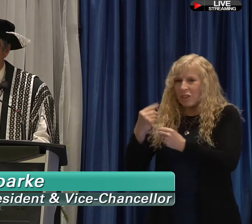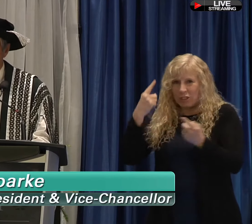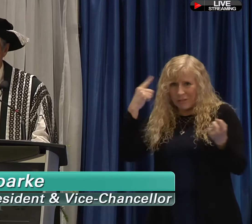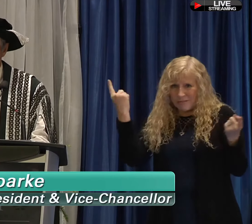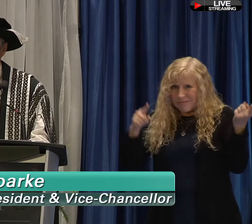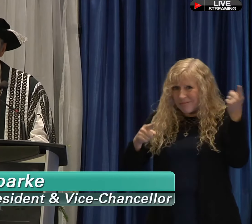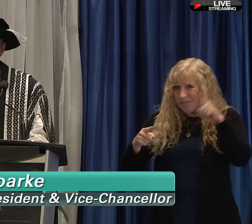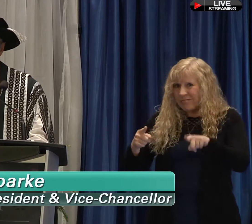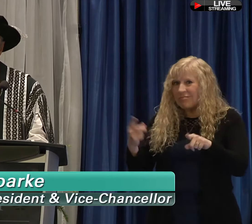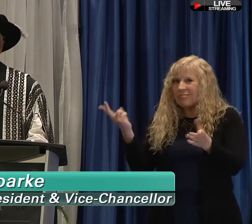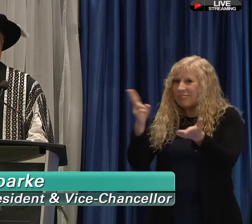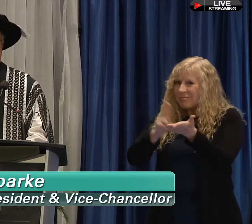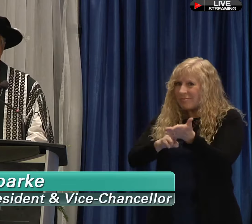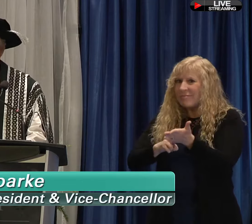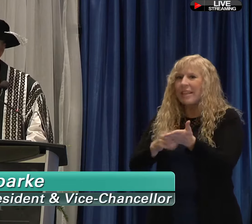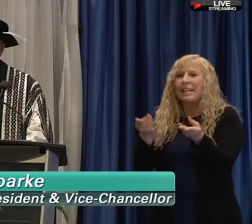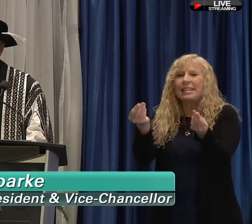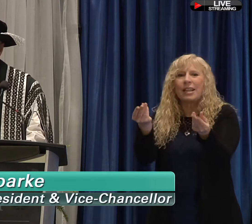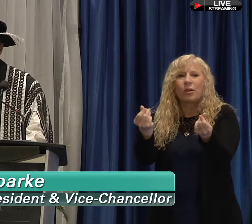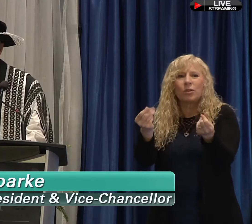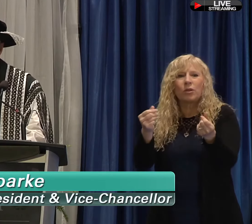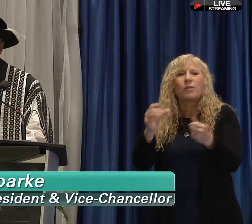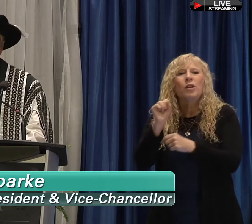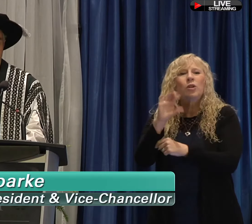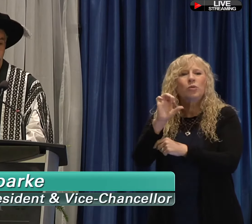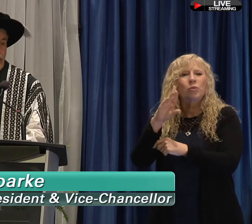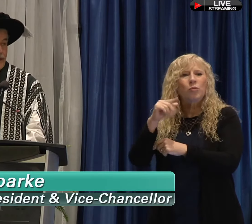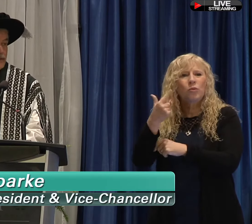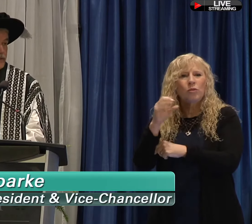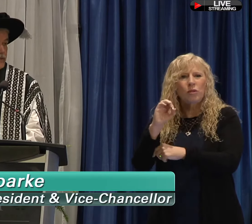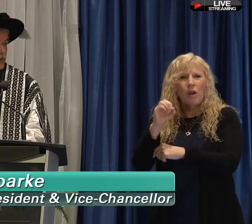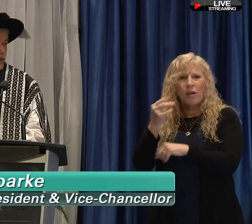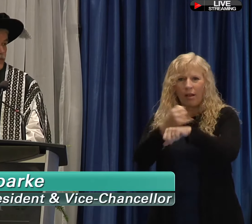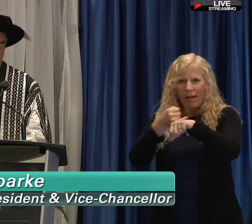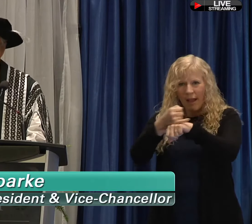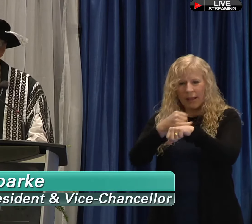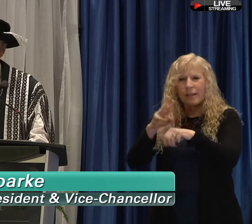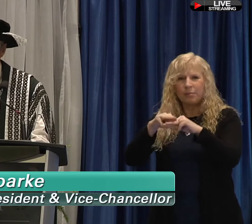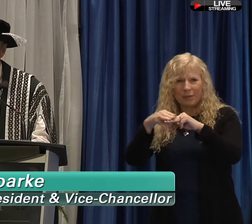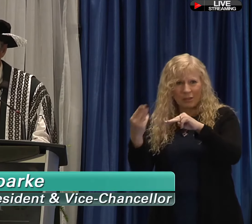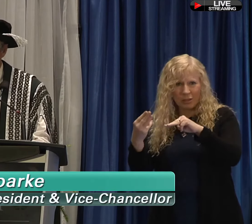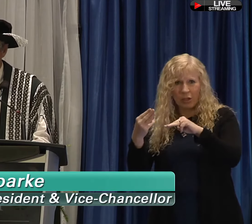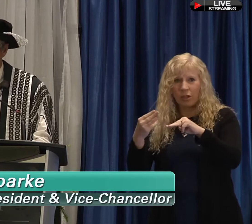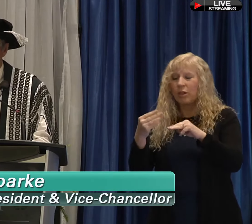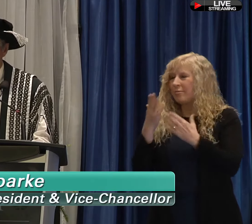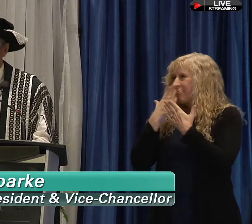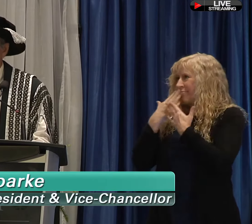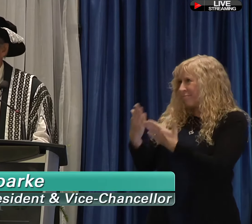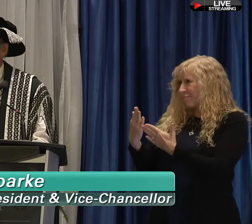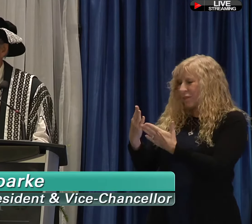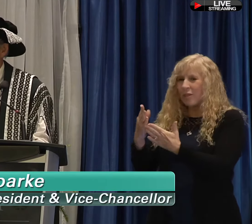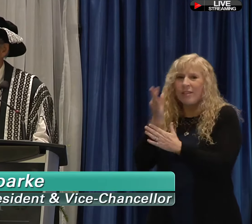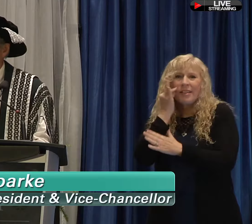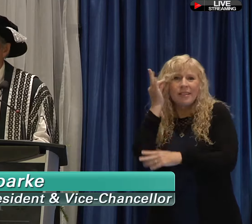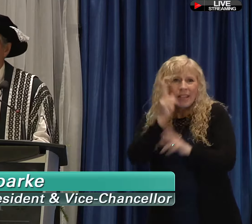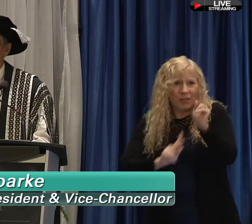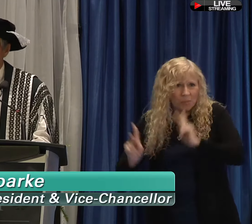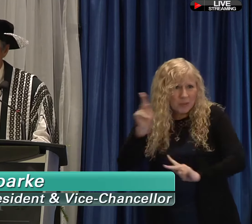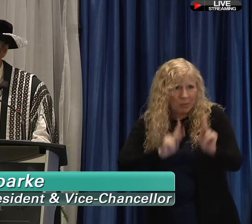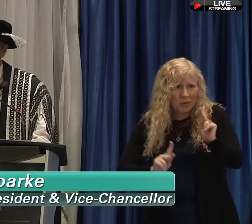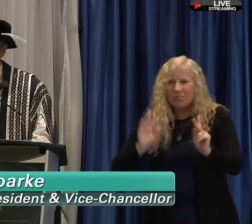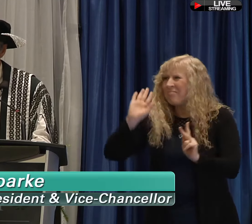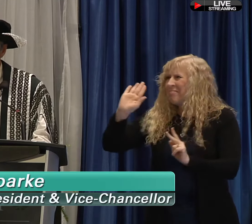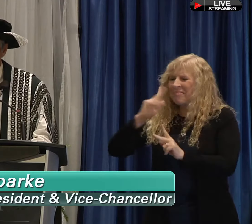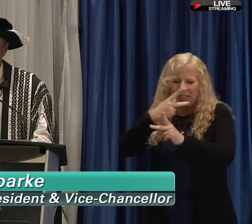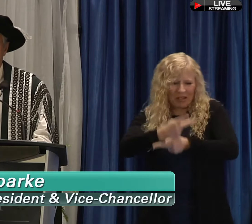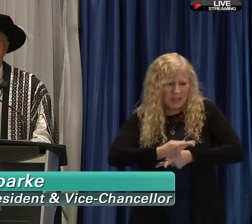of the Scugog Island, Mississauga. We offer our gratitude to our First Peoples for their care for and their